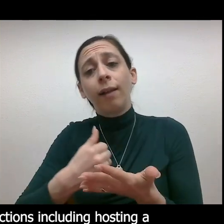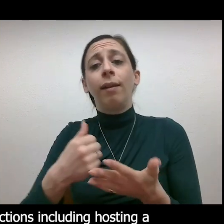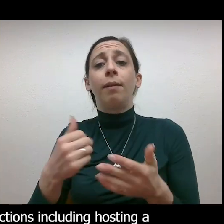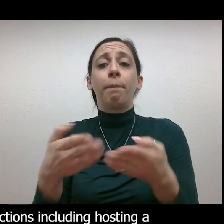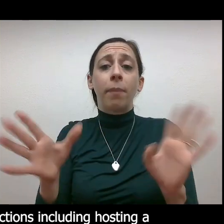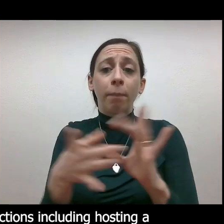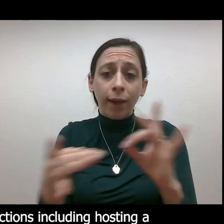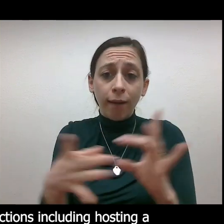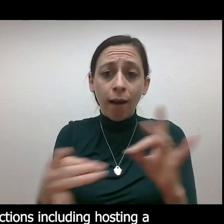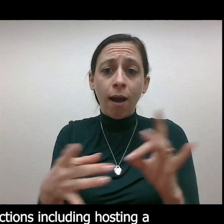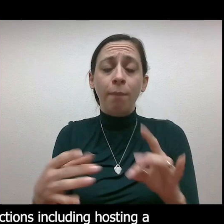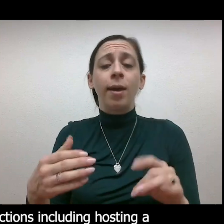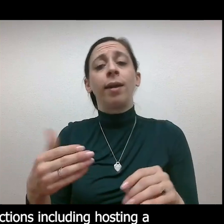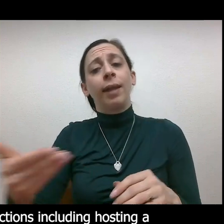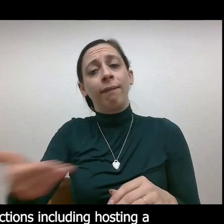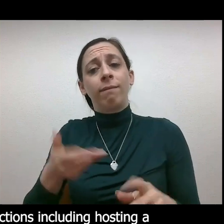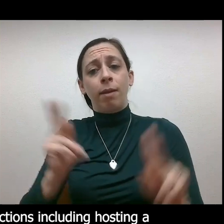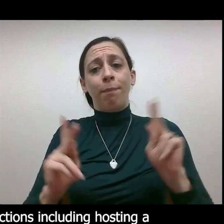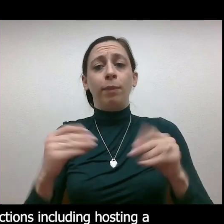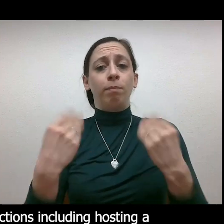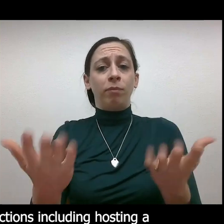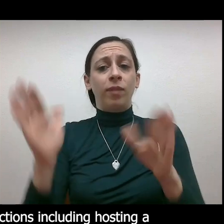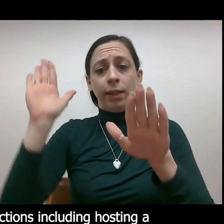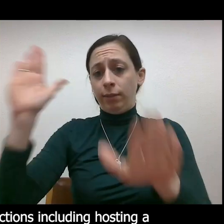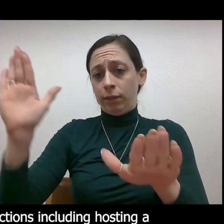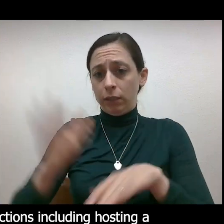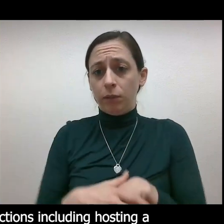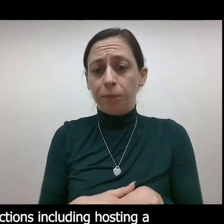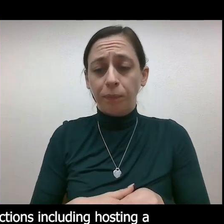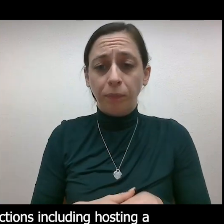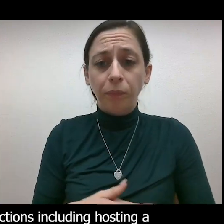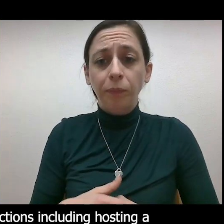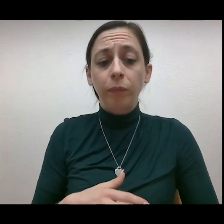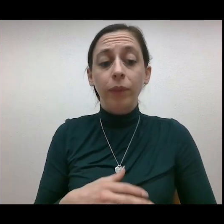public comment, and inviting witness testimony.